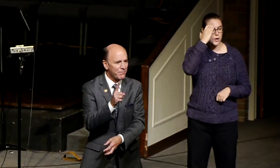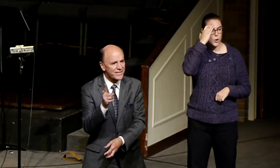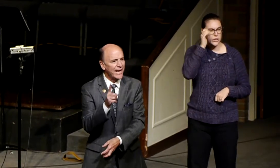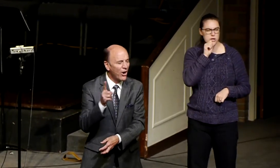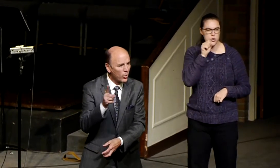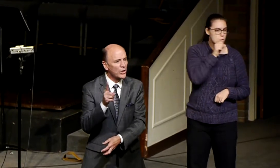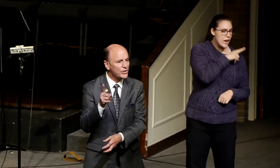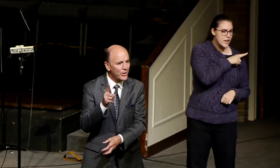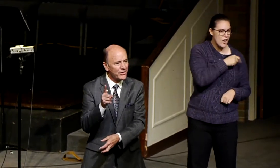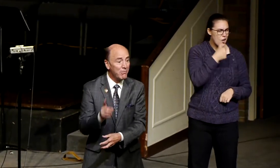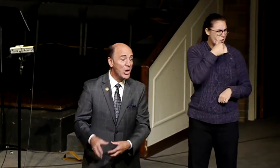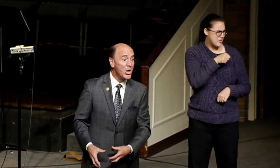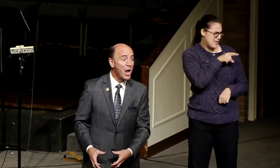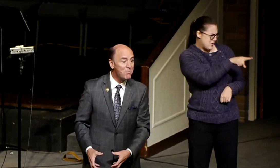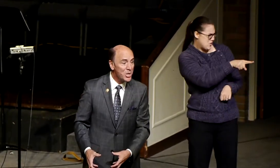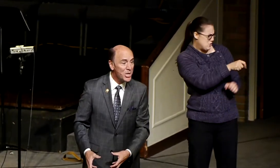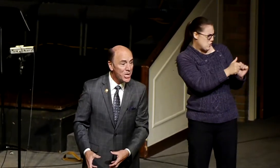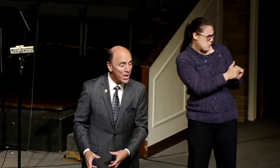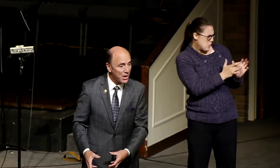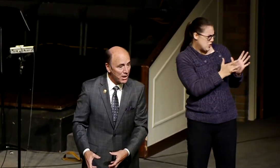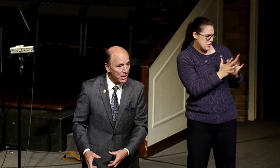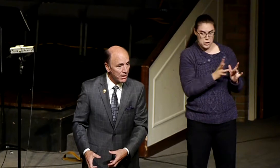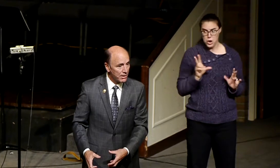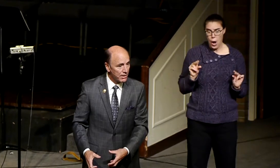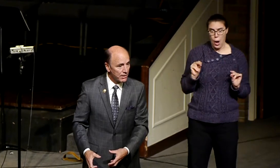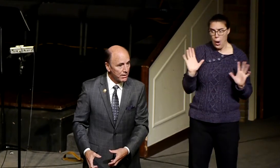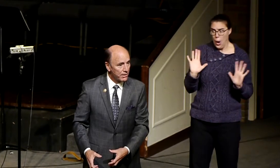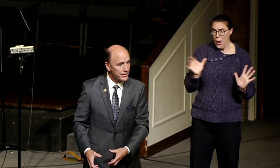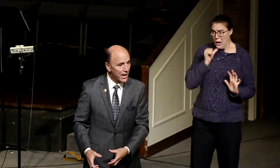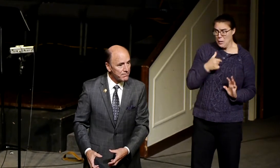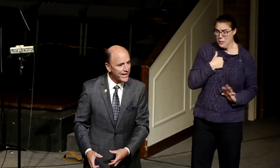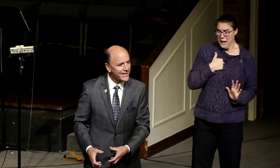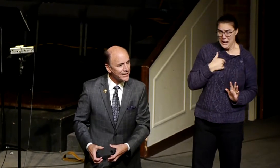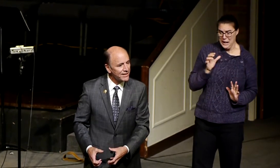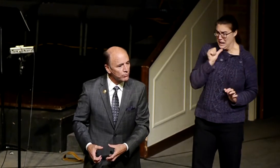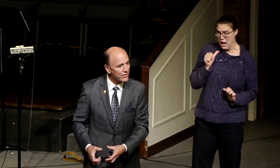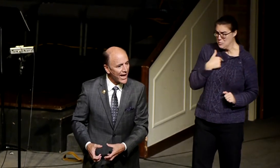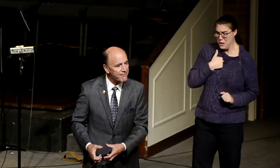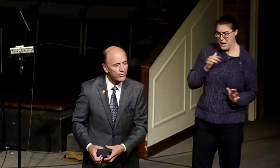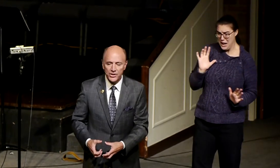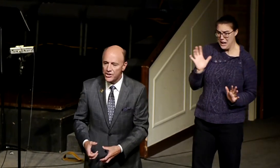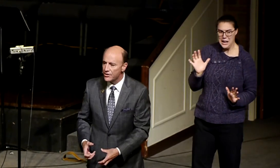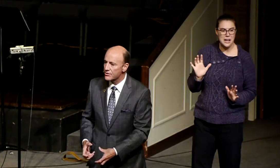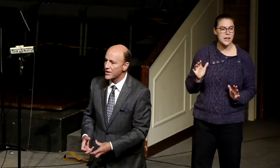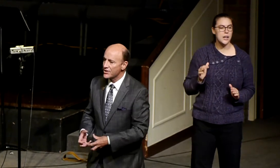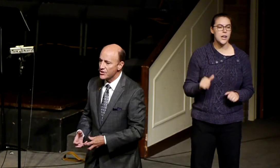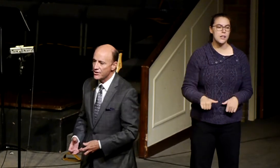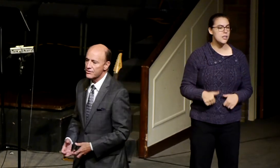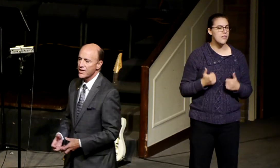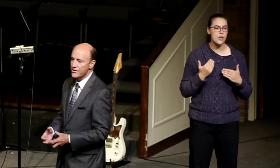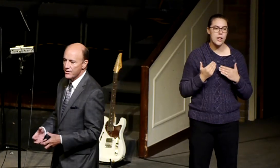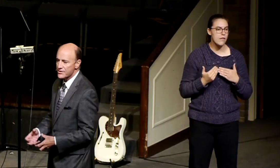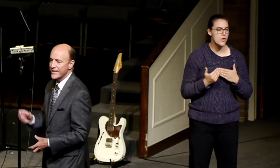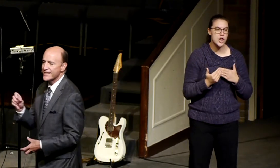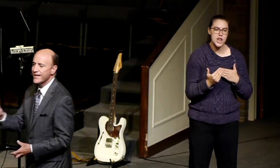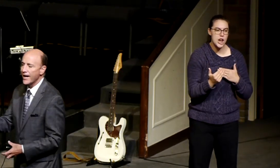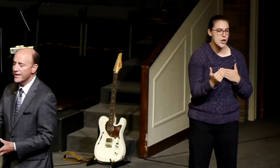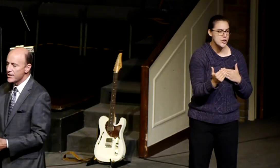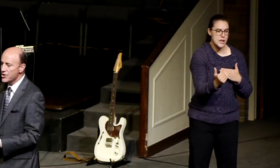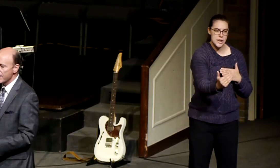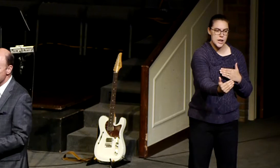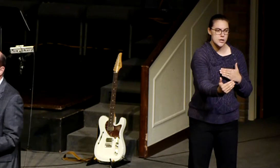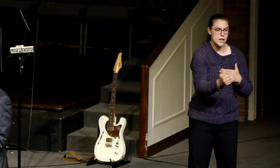pointed him and said, weren't you with him? Not me. Not me. And he lived with that for years and years and years. And